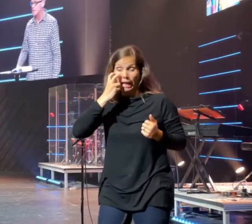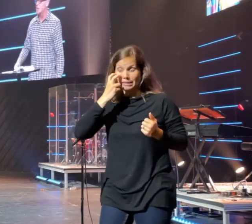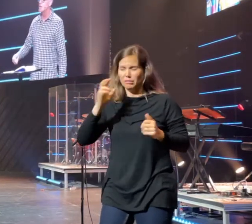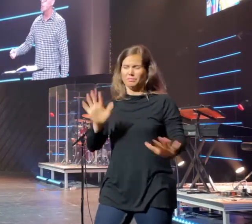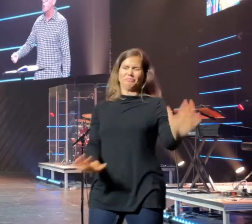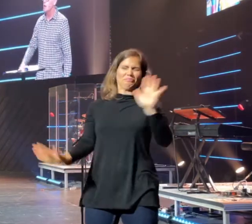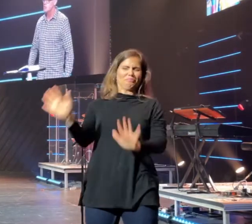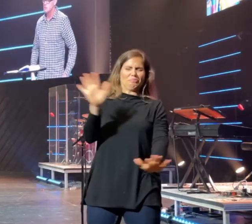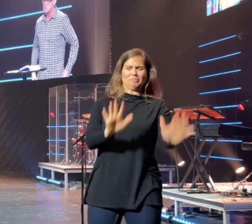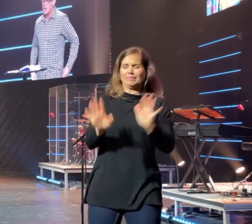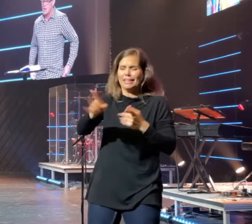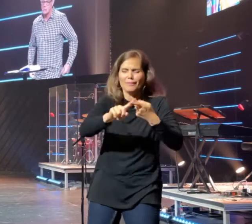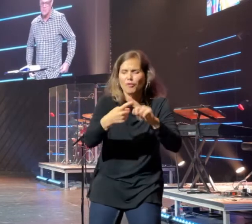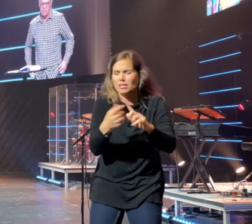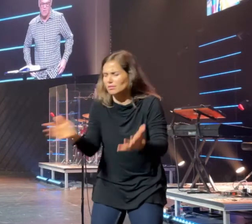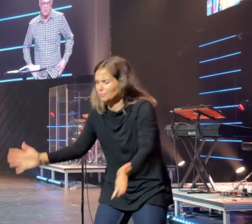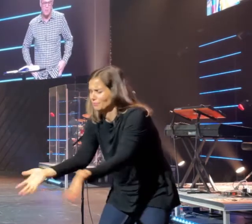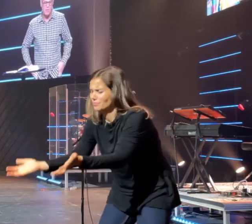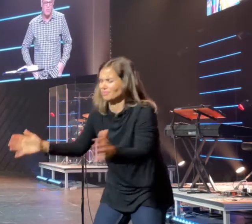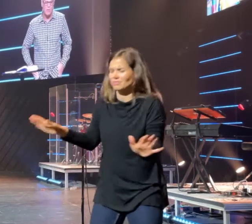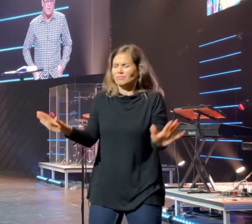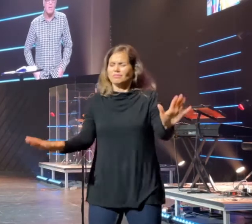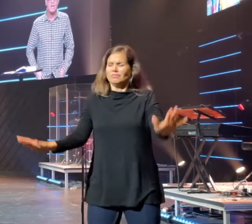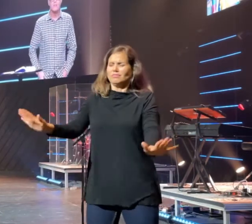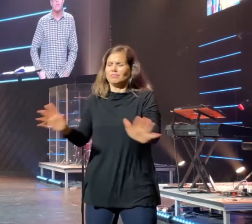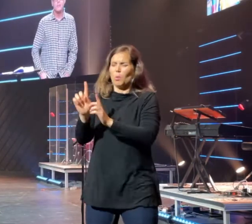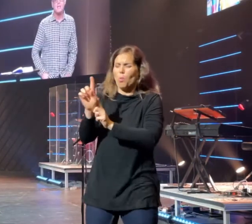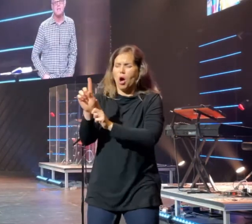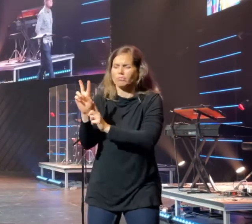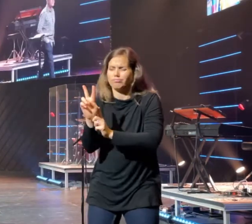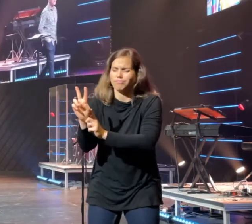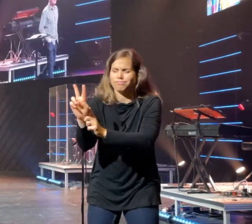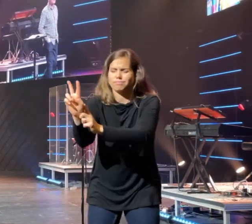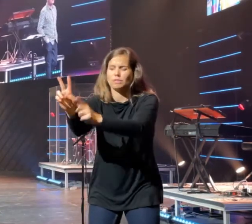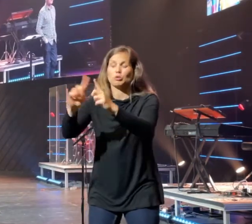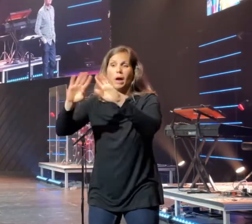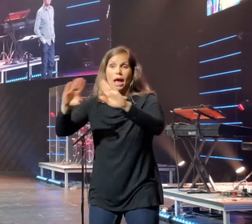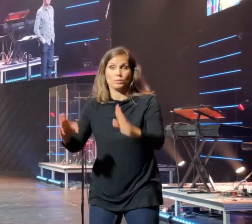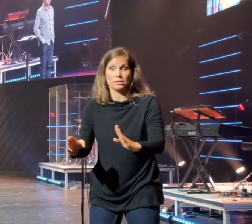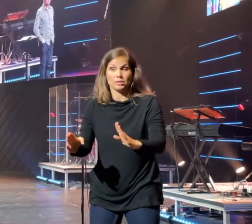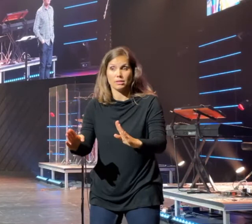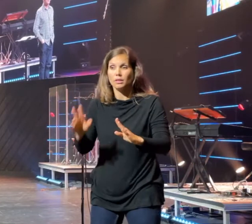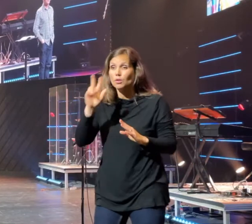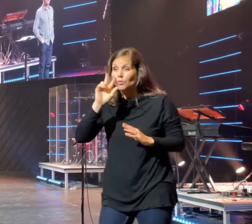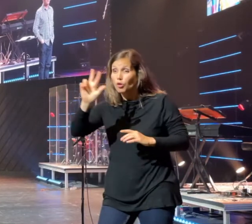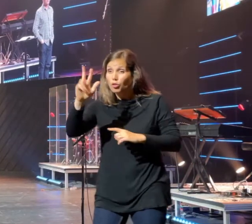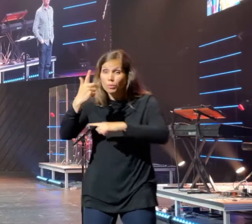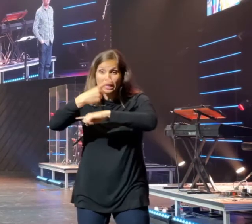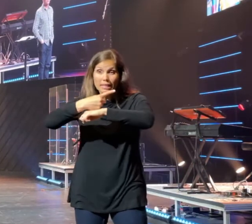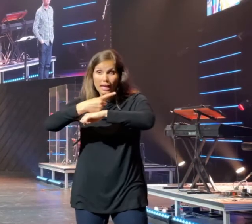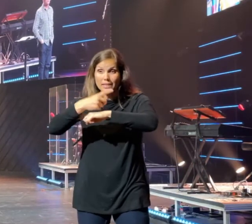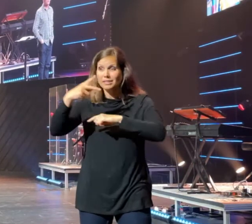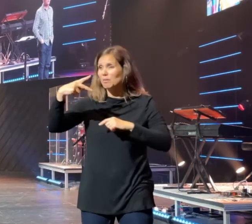hand, and they walk into this house, not far from where they were. And for 3 days, Paul sits in the dark. No